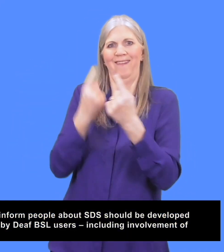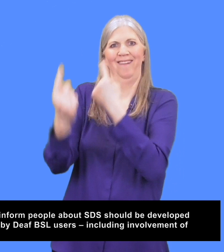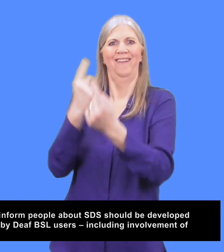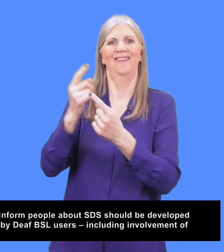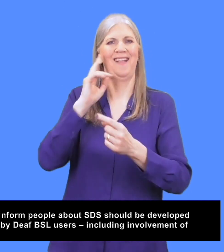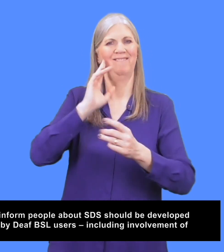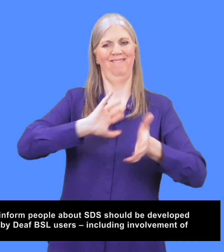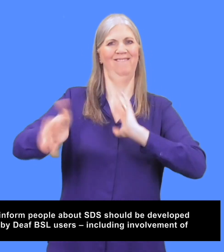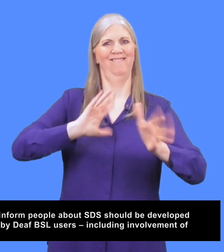including